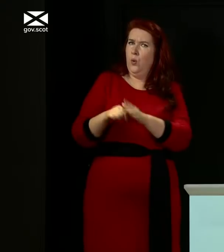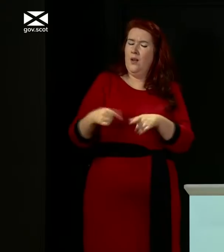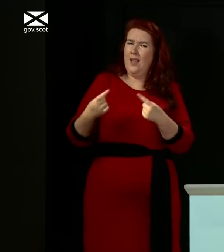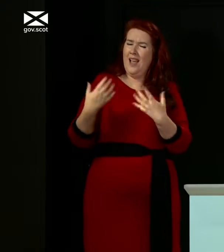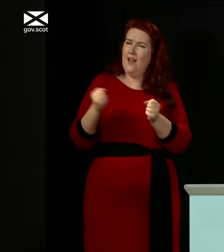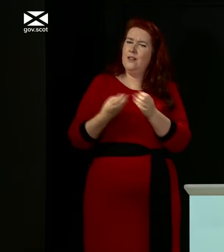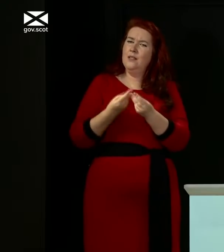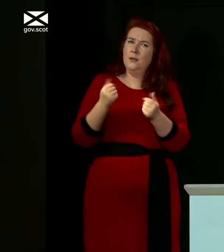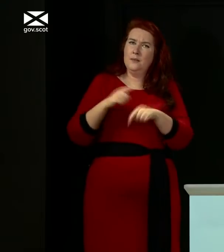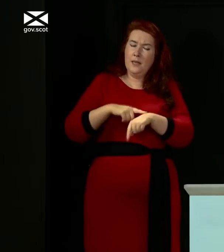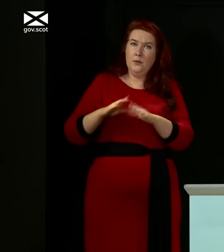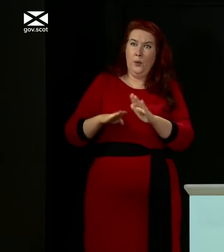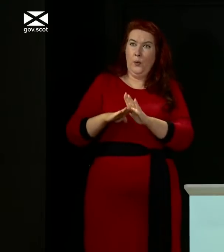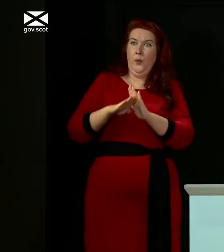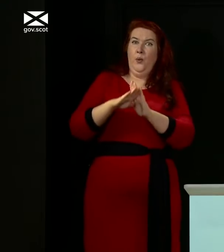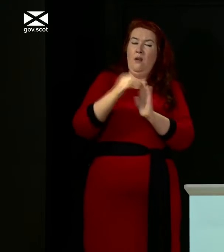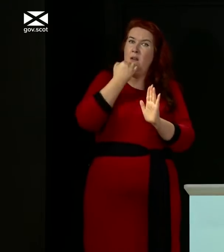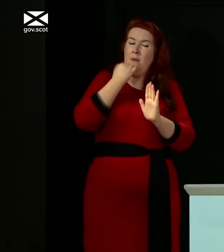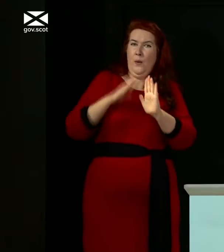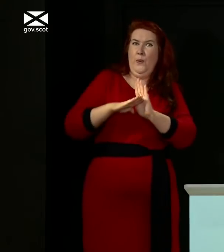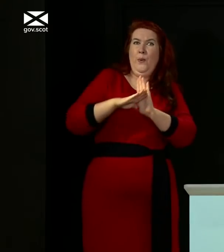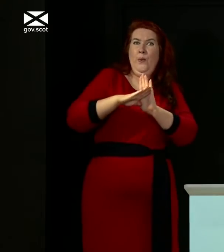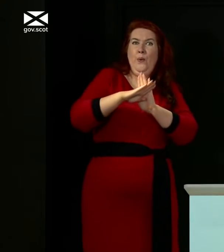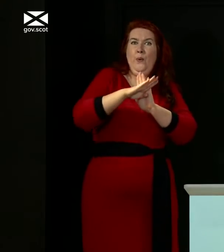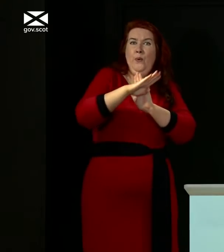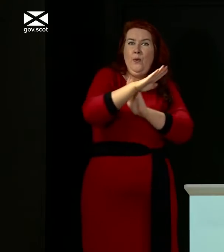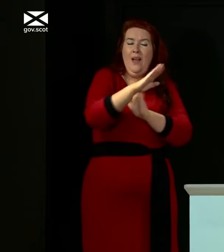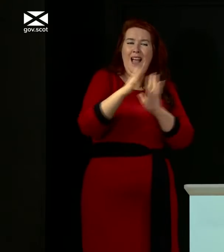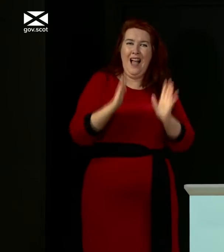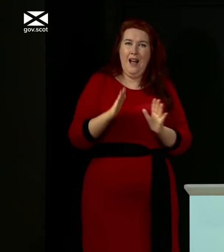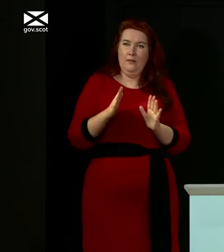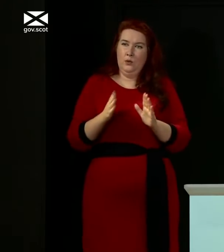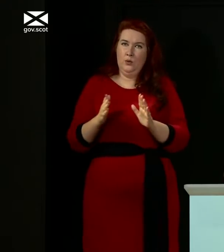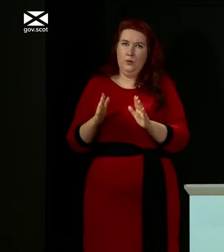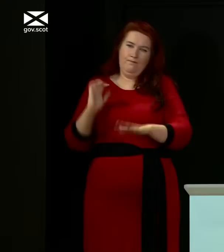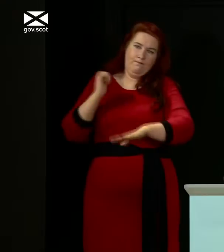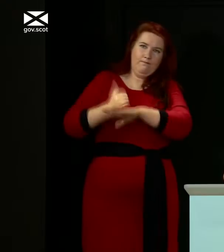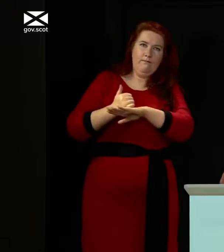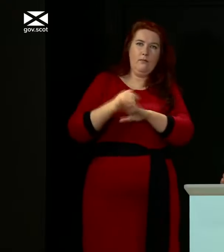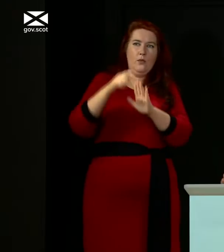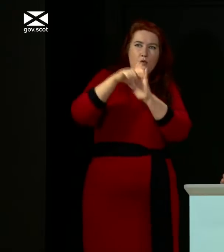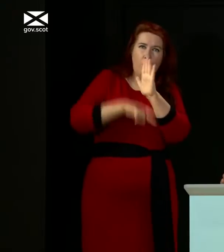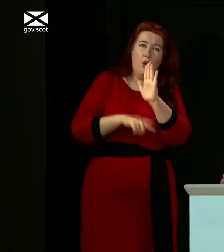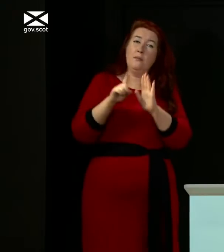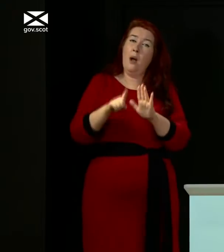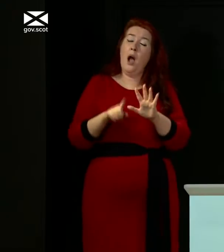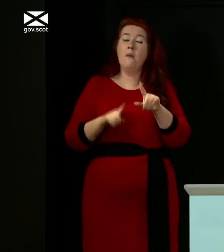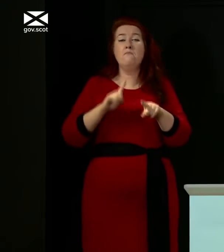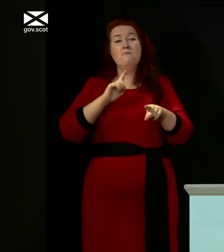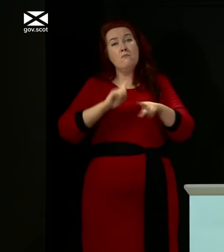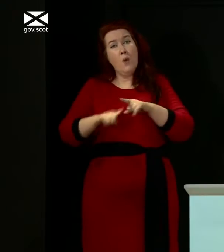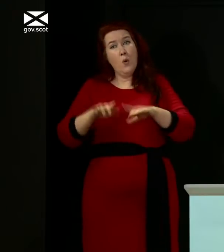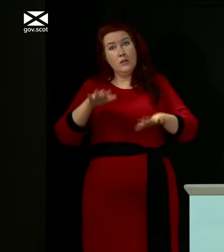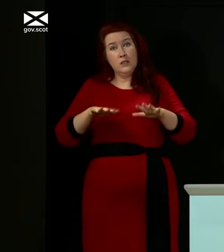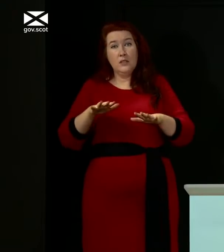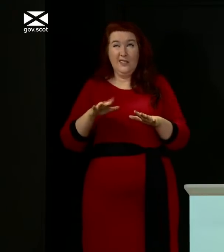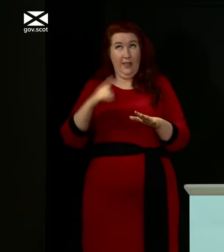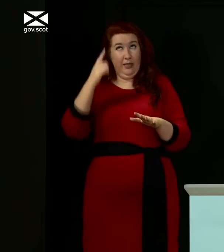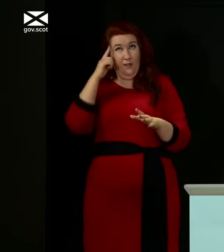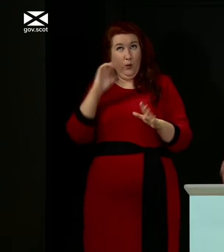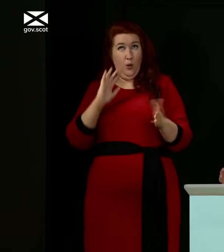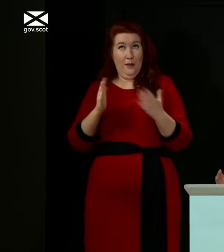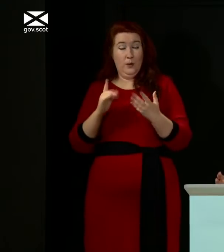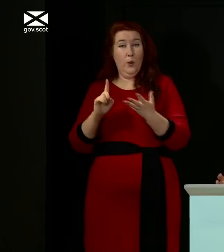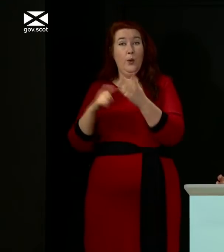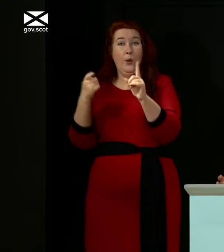and of rising transmission where we had to put restrictions on again. But relatively speaking, certainly within a UK context